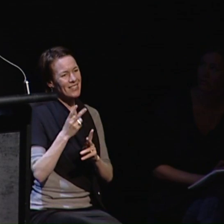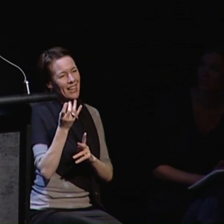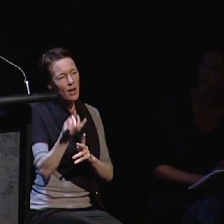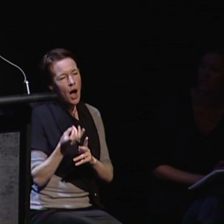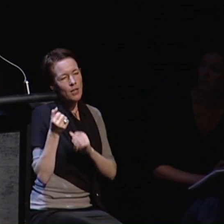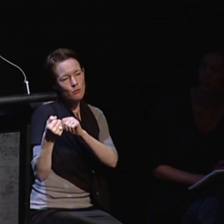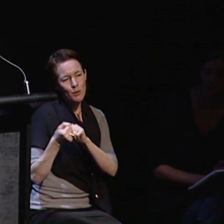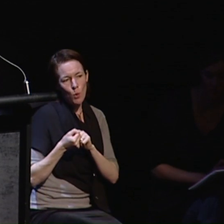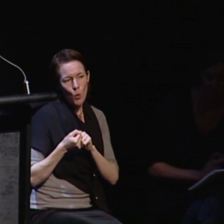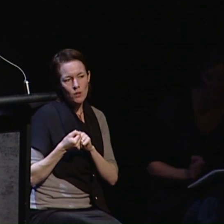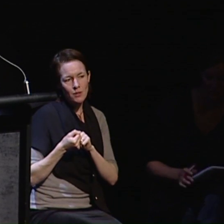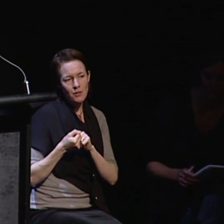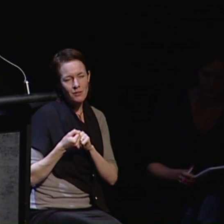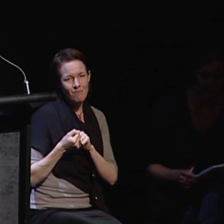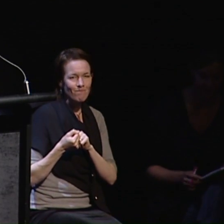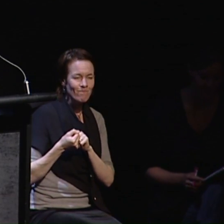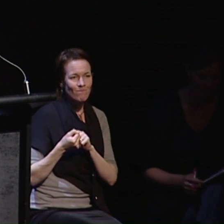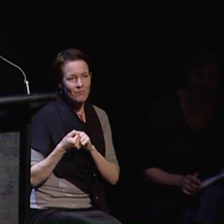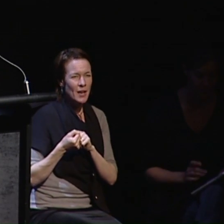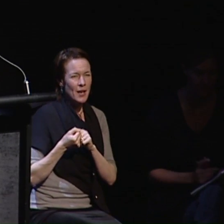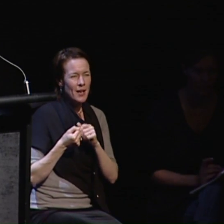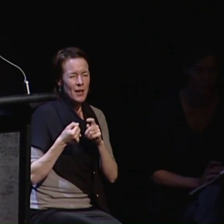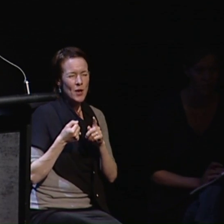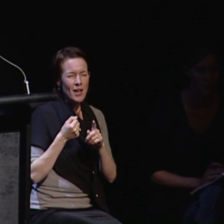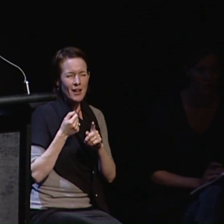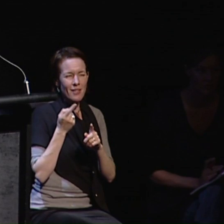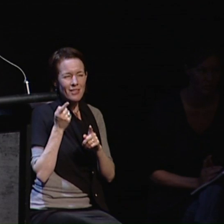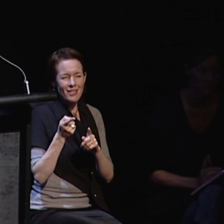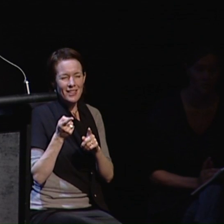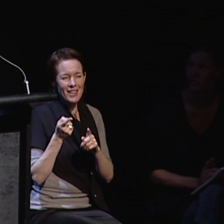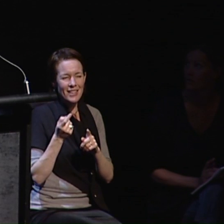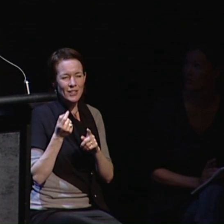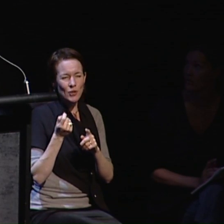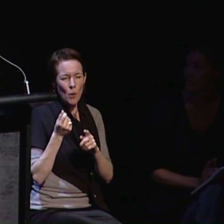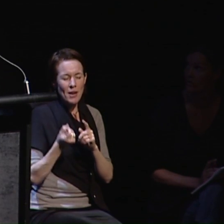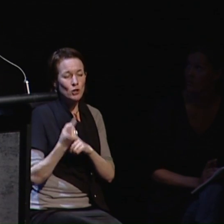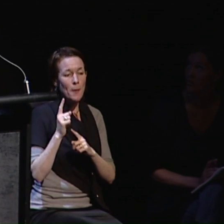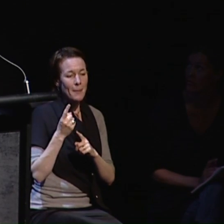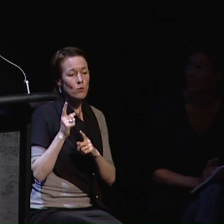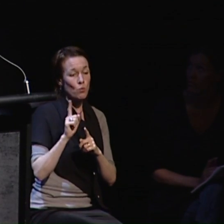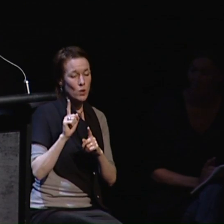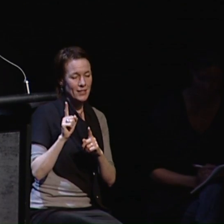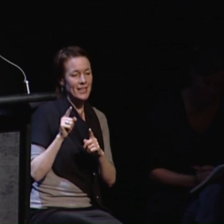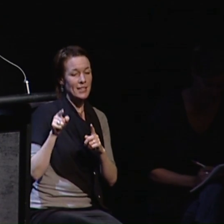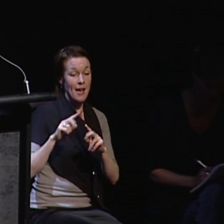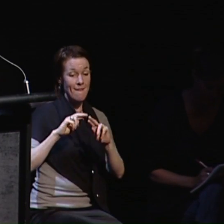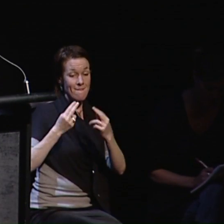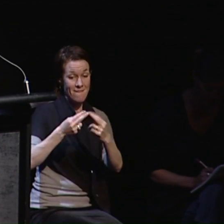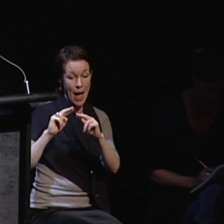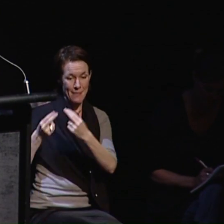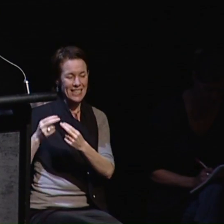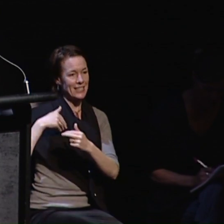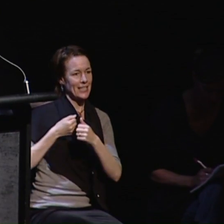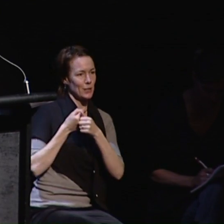not talked about when people think about the right to live in the community, and that's support to families. Families